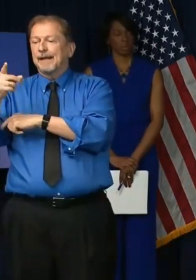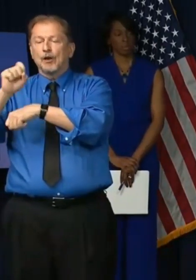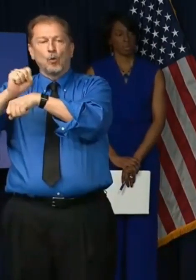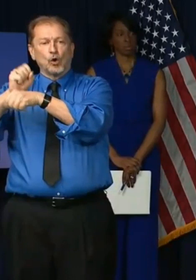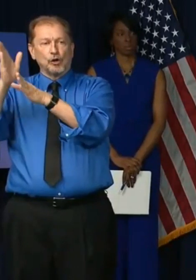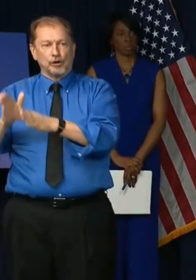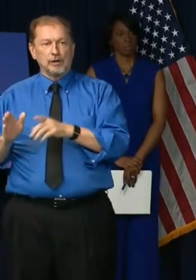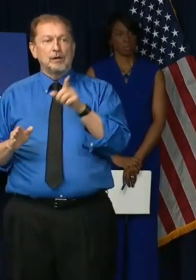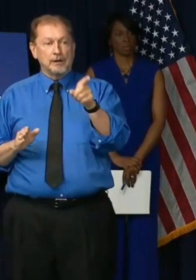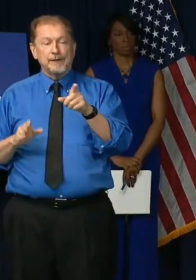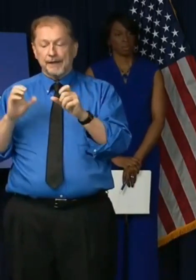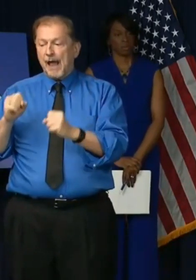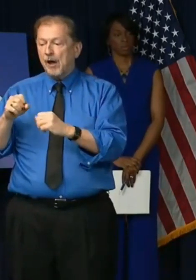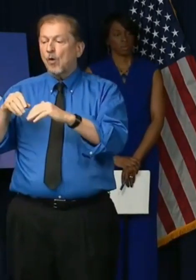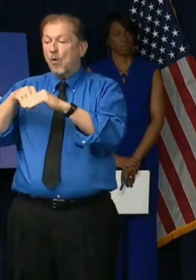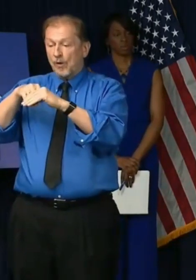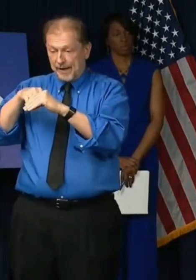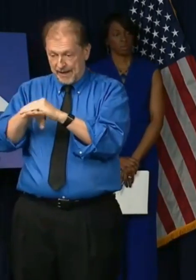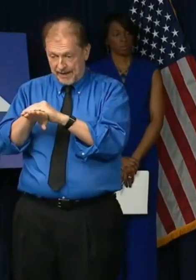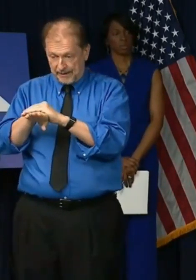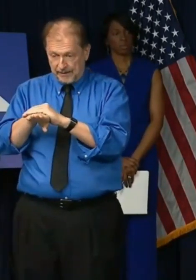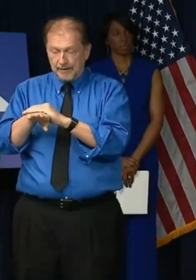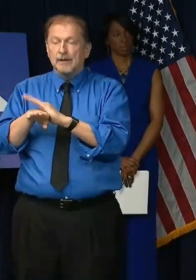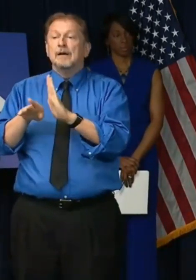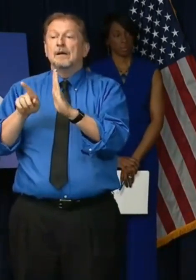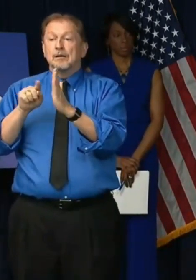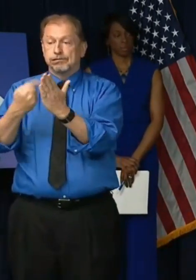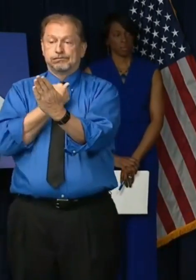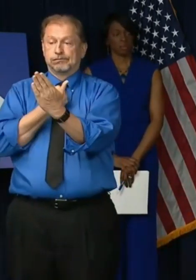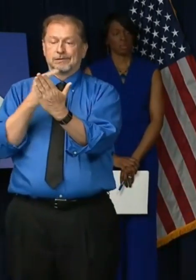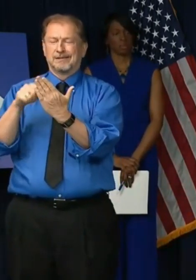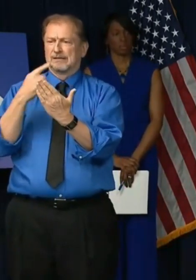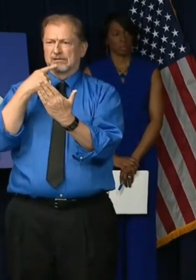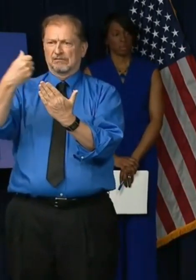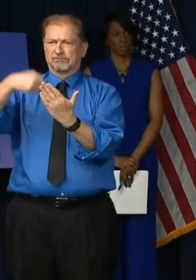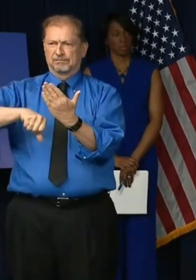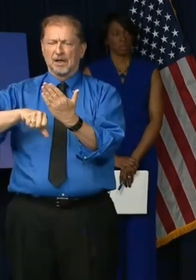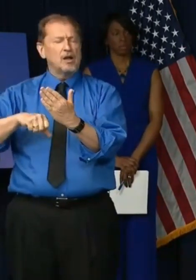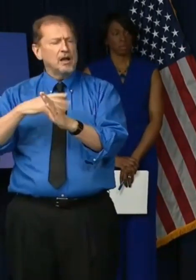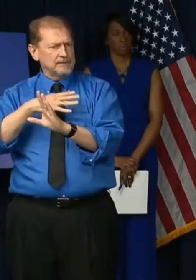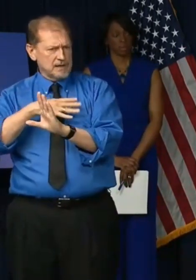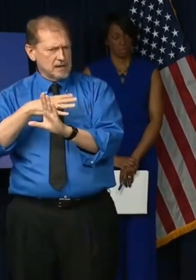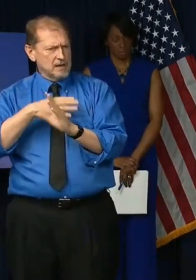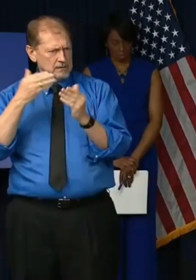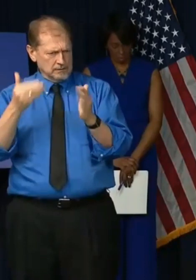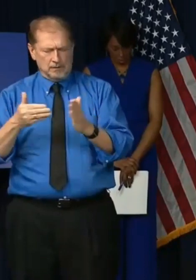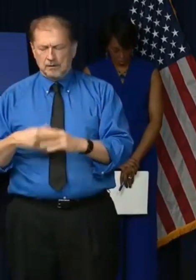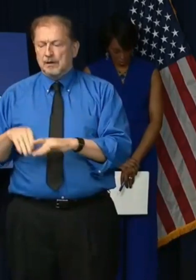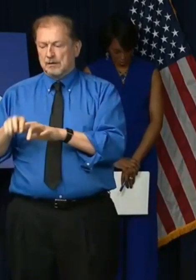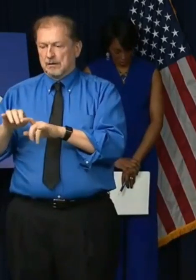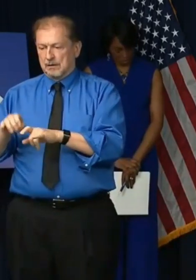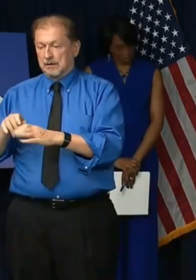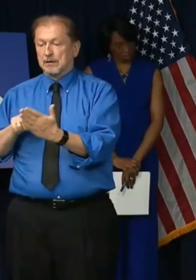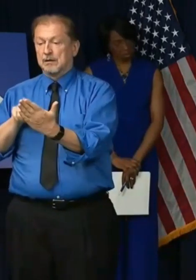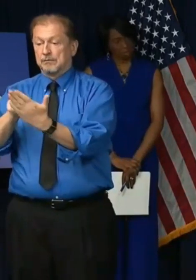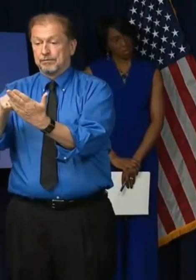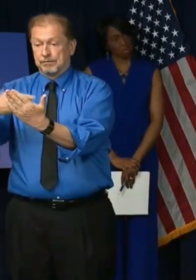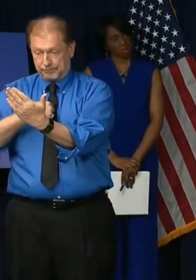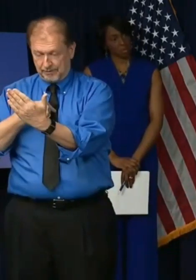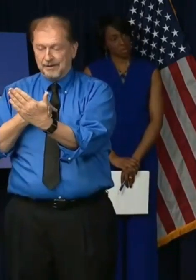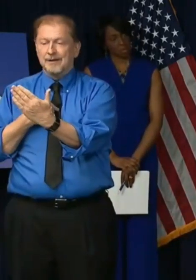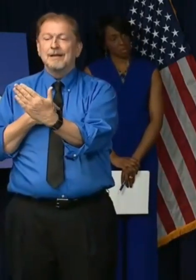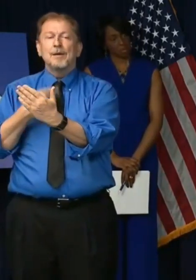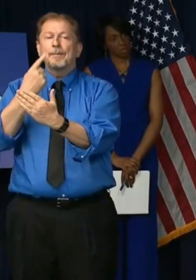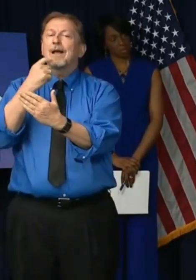get rejected, essentially, right? But you'll be in the system. That's an important thing. And when our